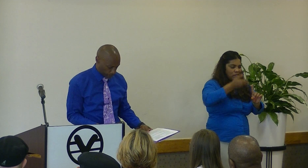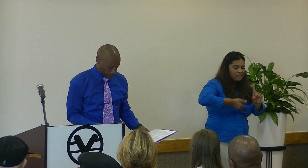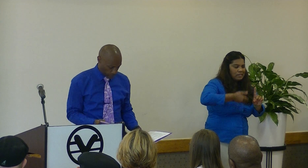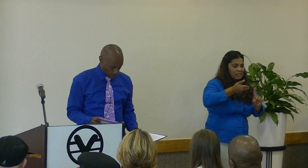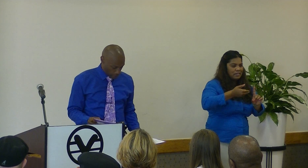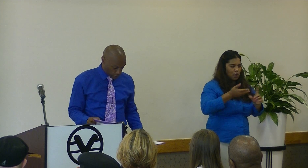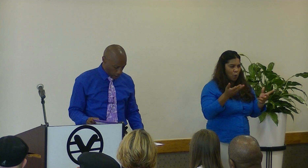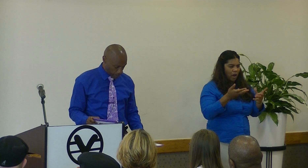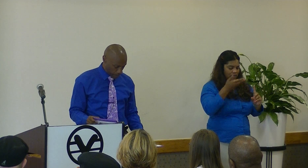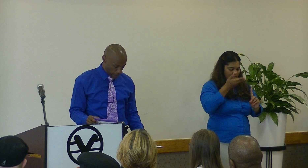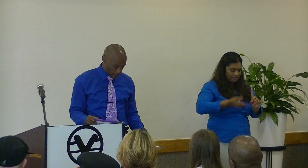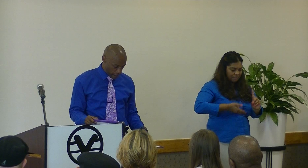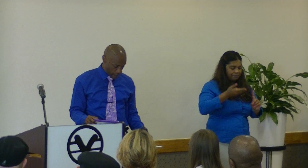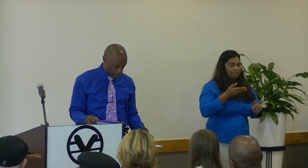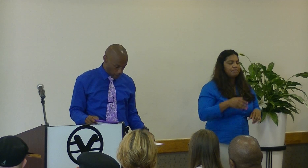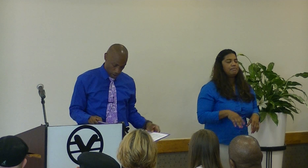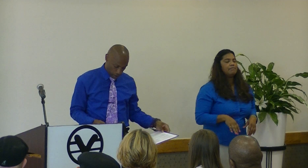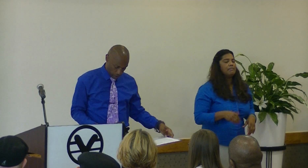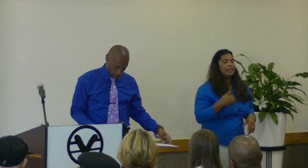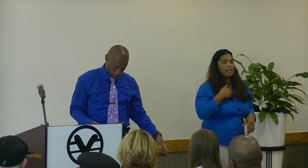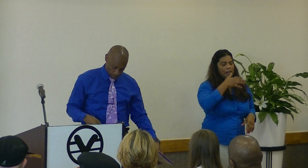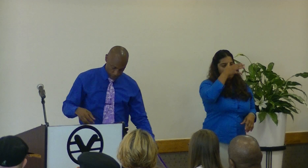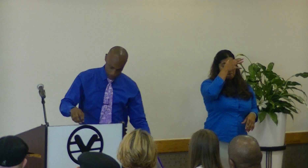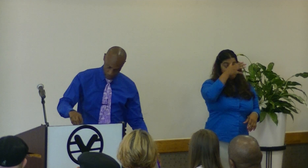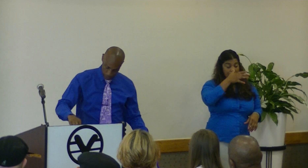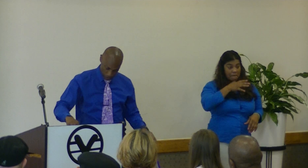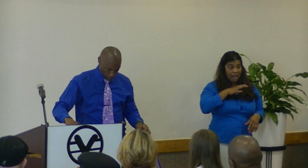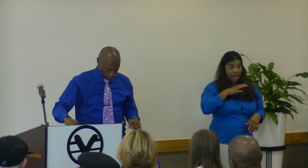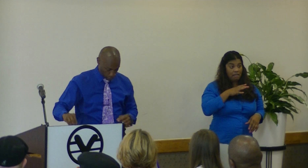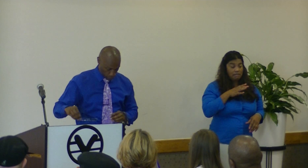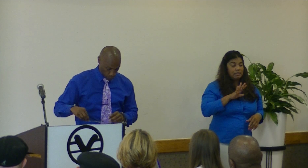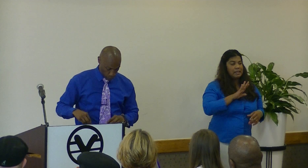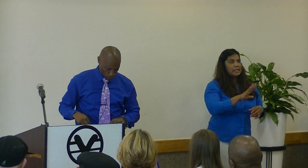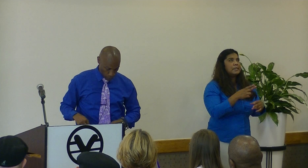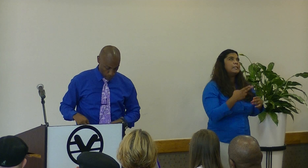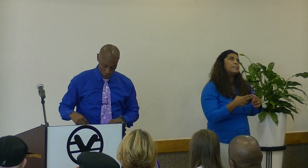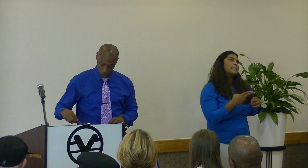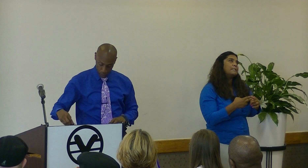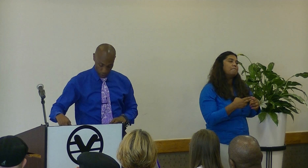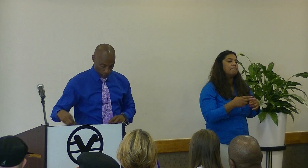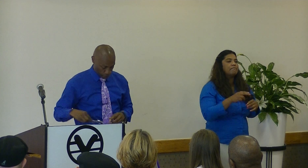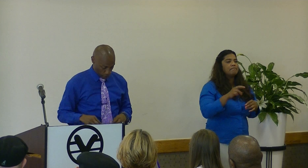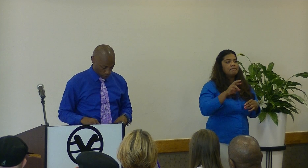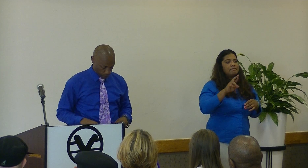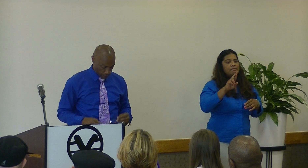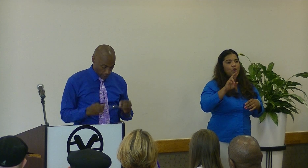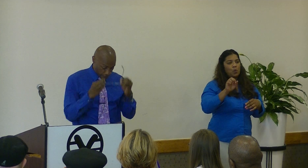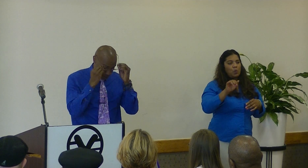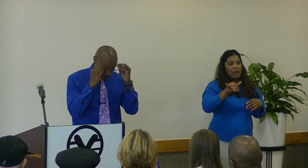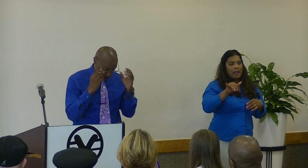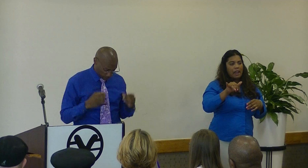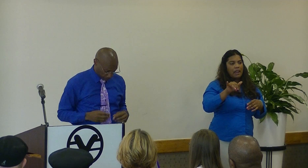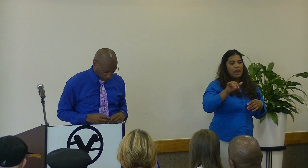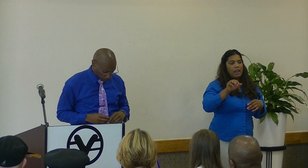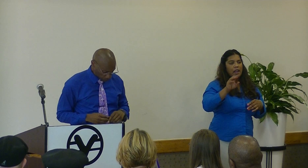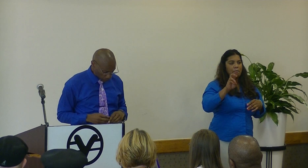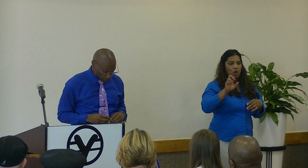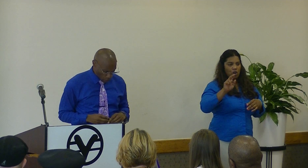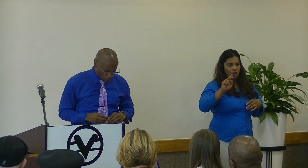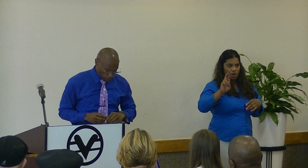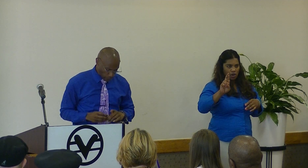a gentleman by the name of, I'll do Raymont first. And he